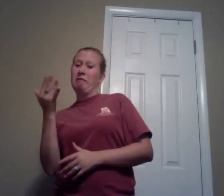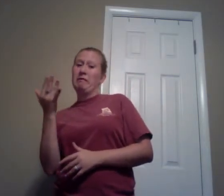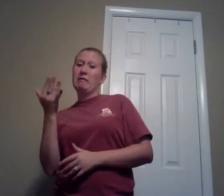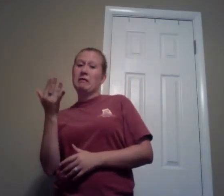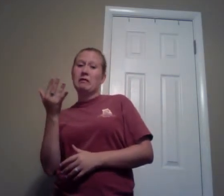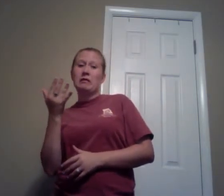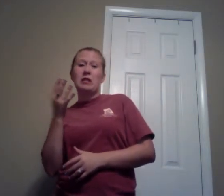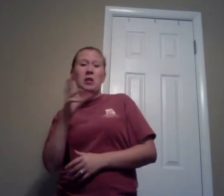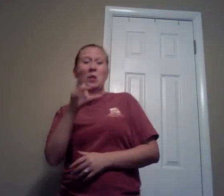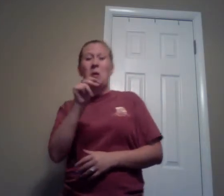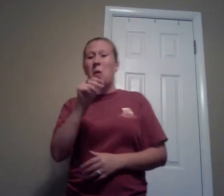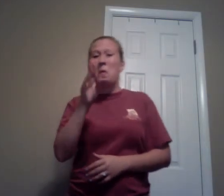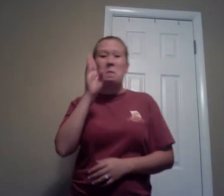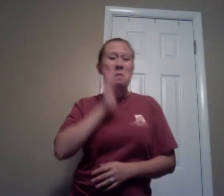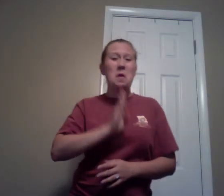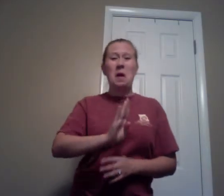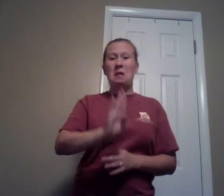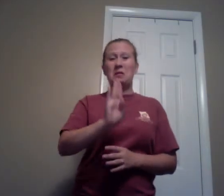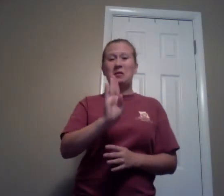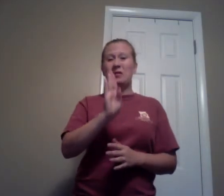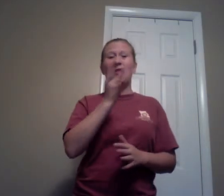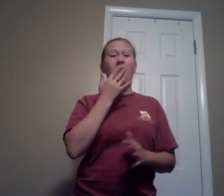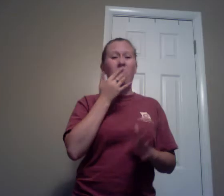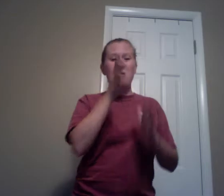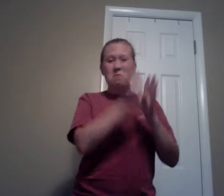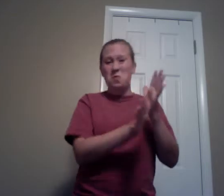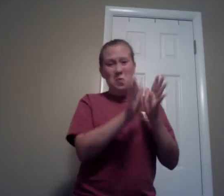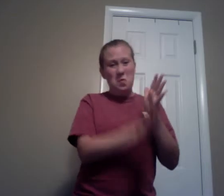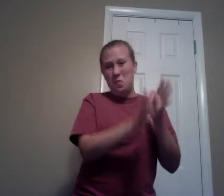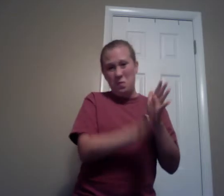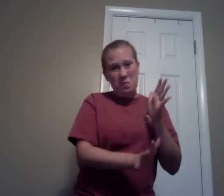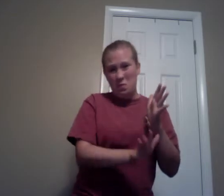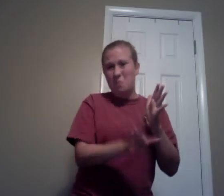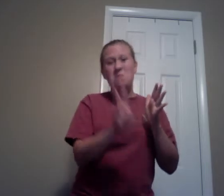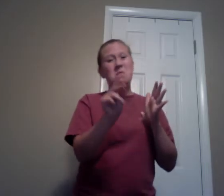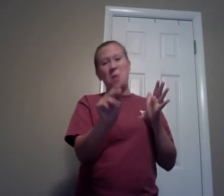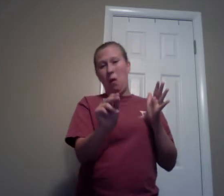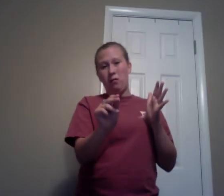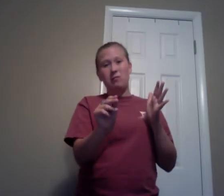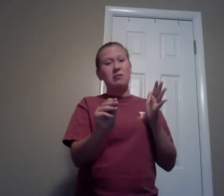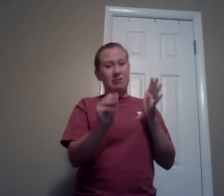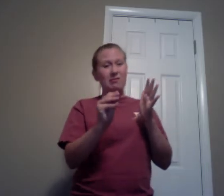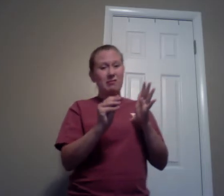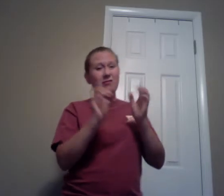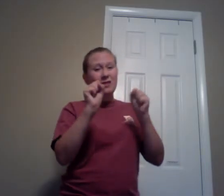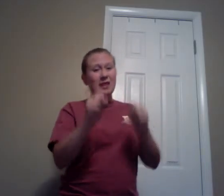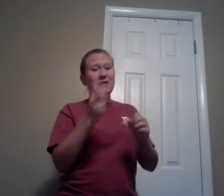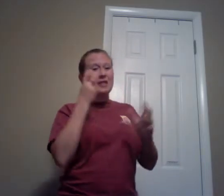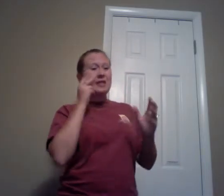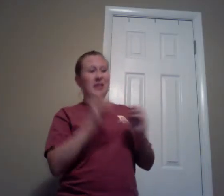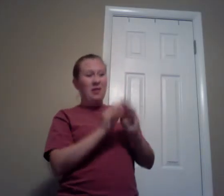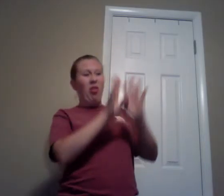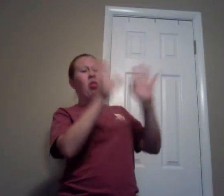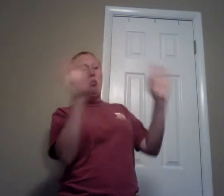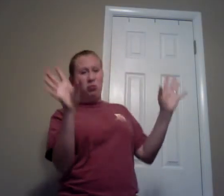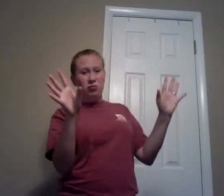no food particles, no other kind of particles, but clear. One of the things that you can do if you don't like the